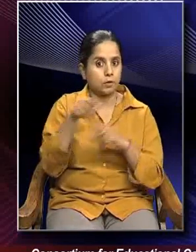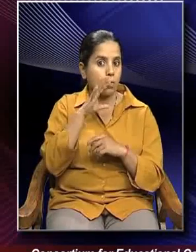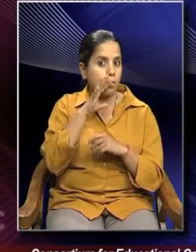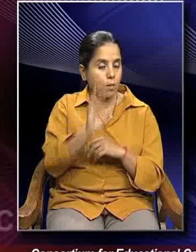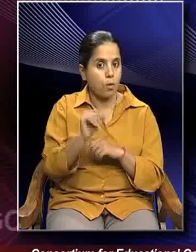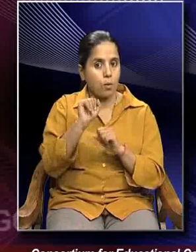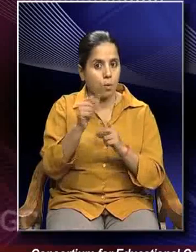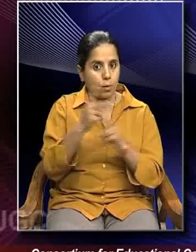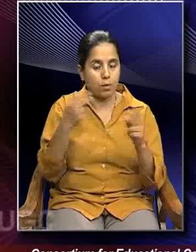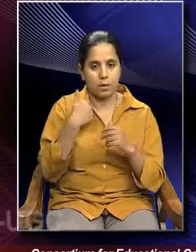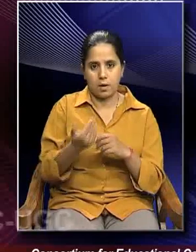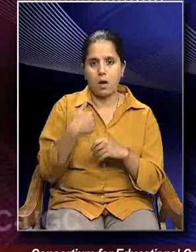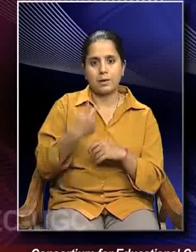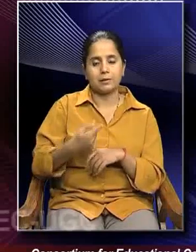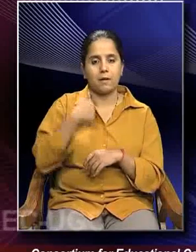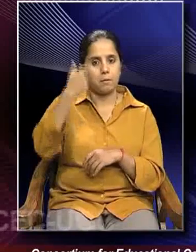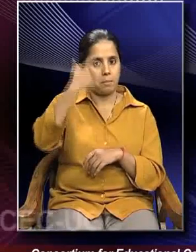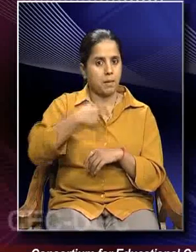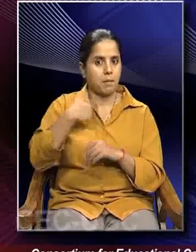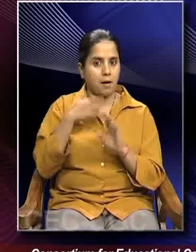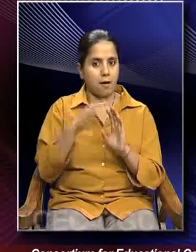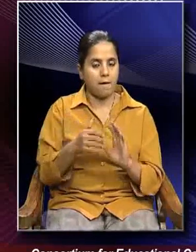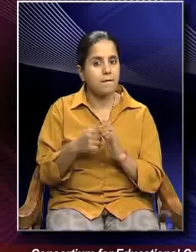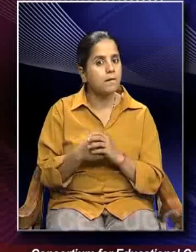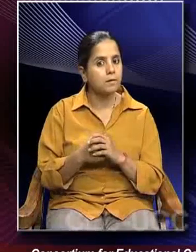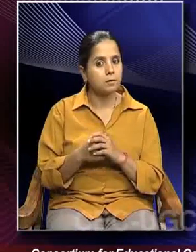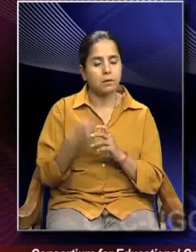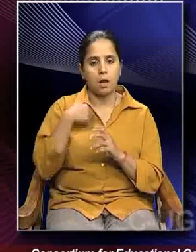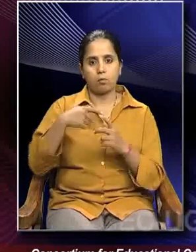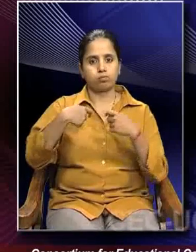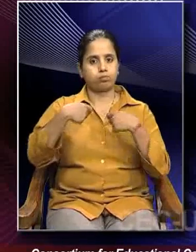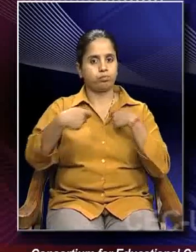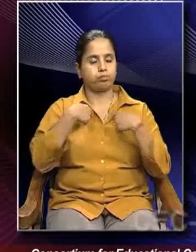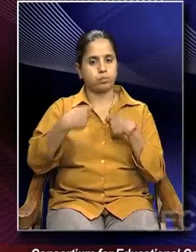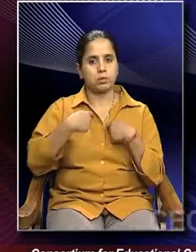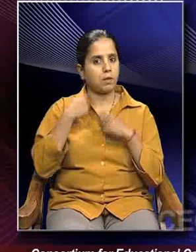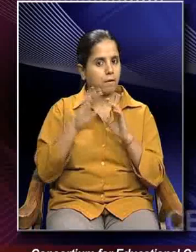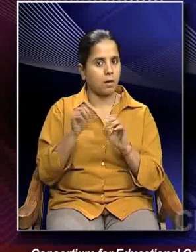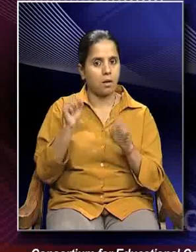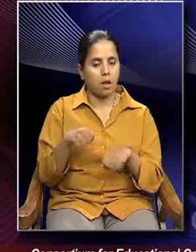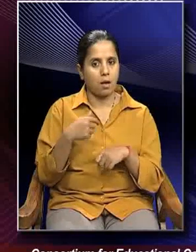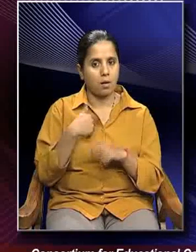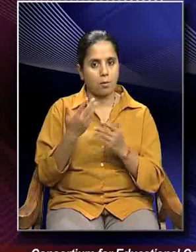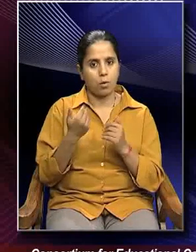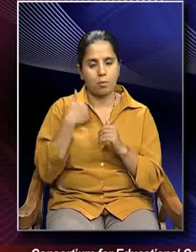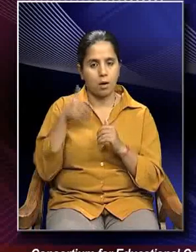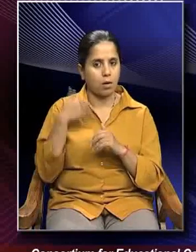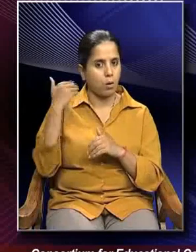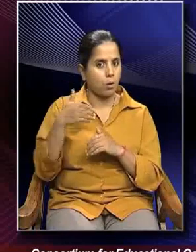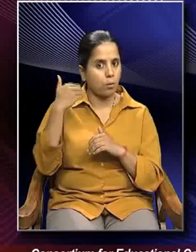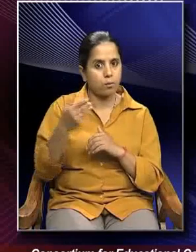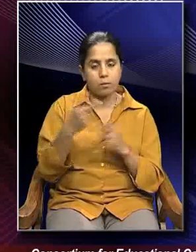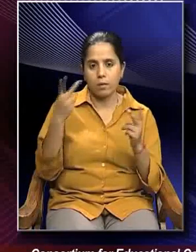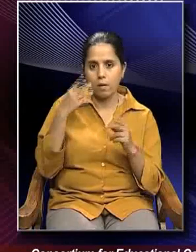reality. We ourselves kind of automatically or consciously